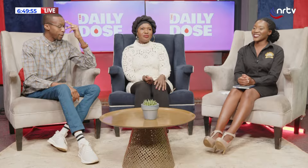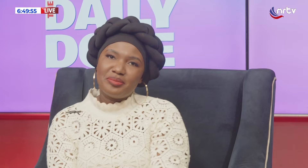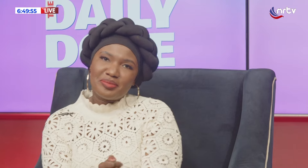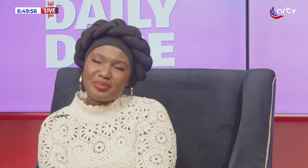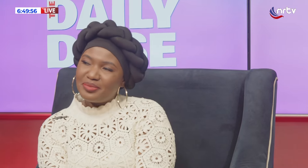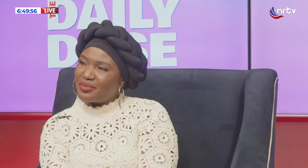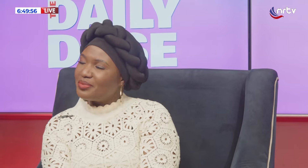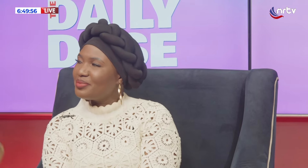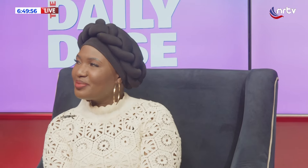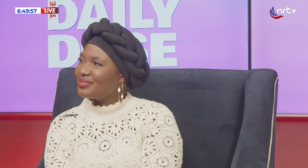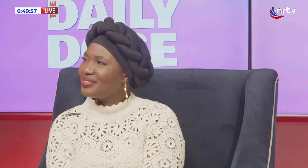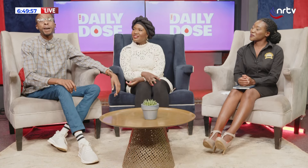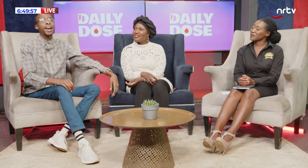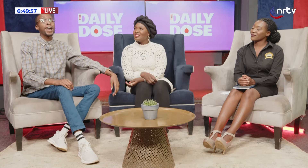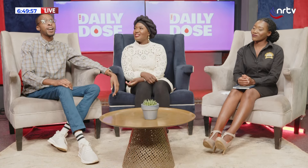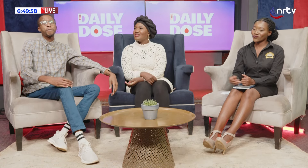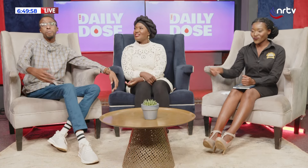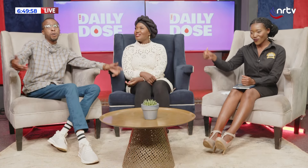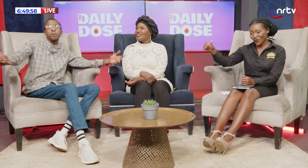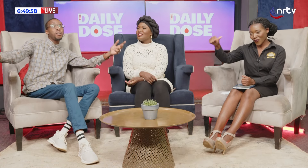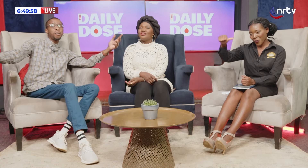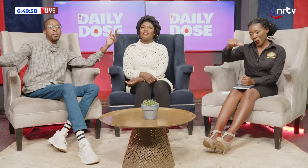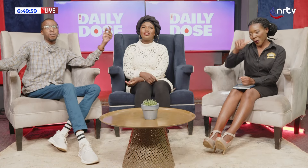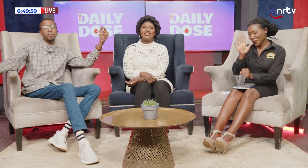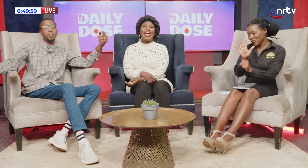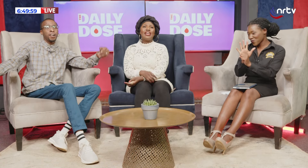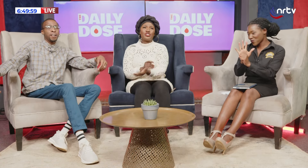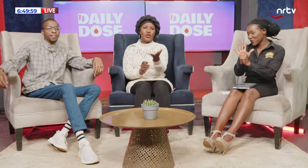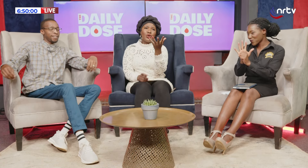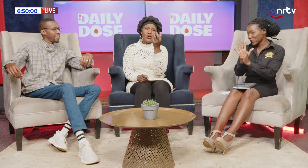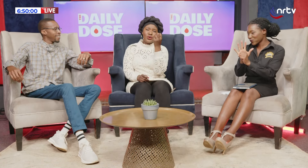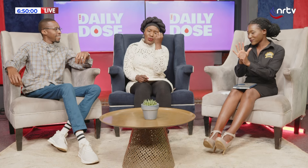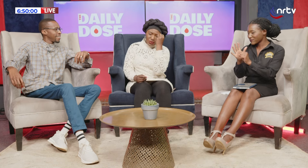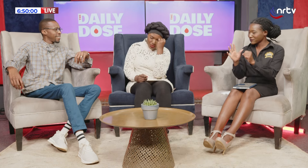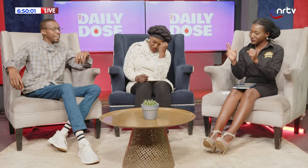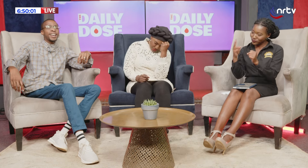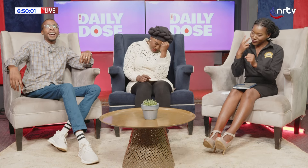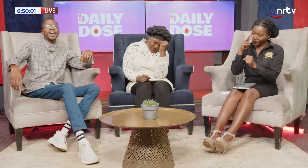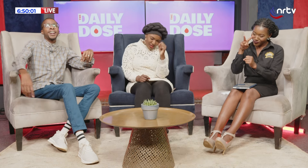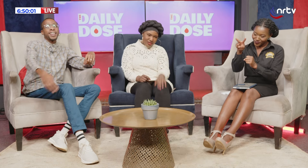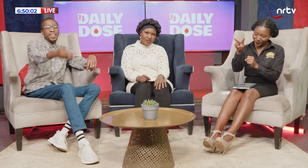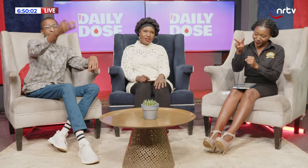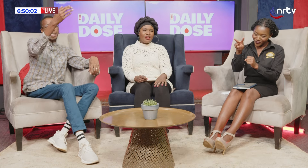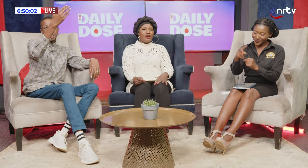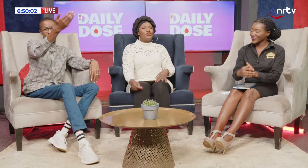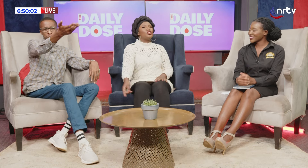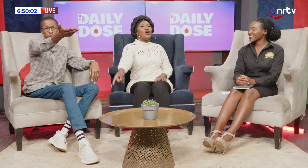actually kind of cool. We'll be back for more. Stay tuned. Gotta eat, papo.